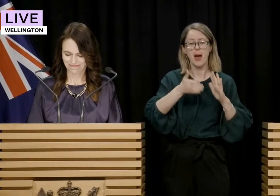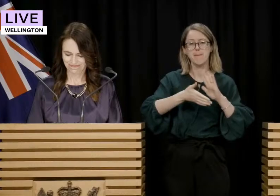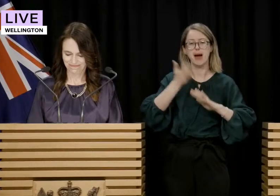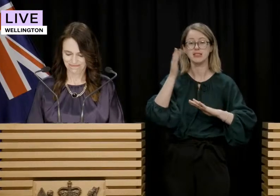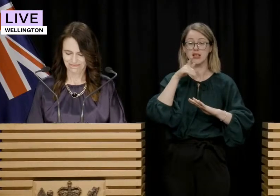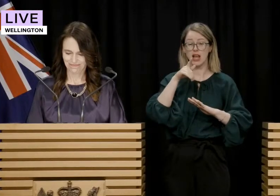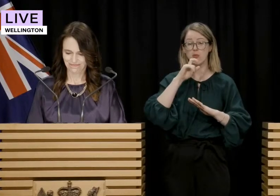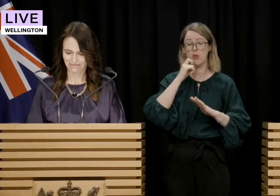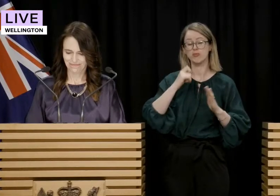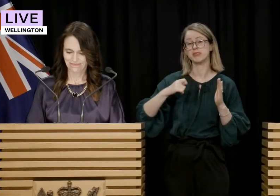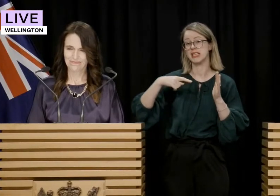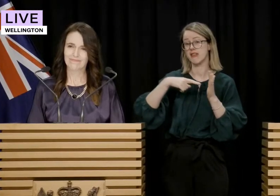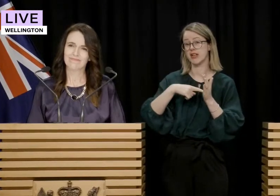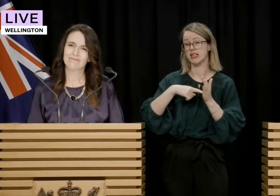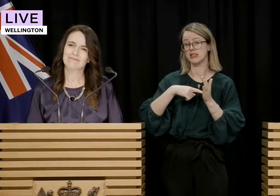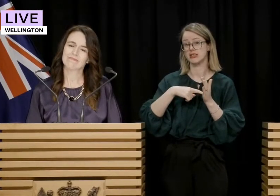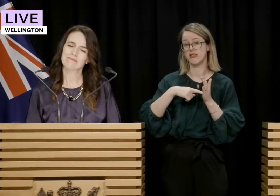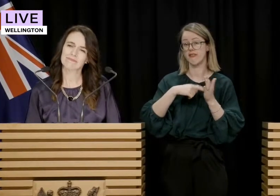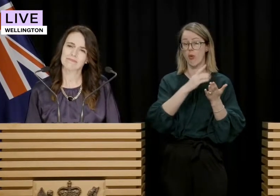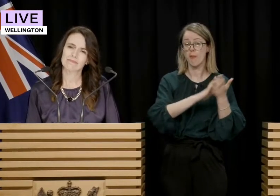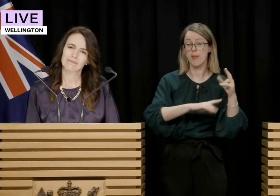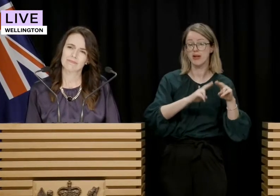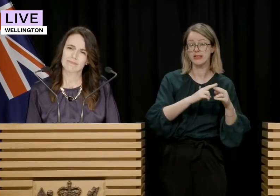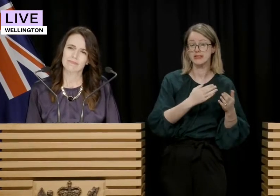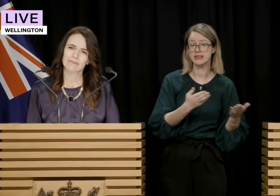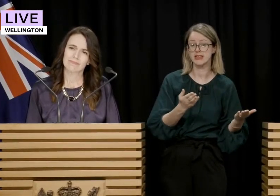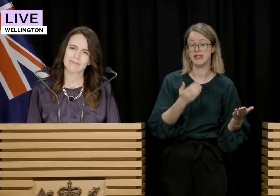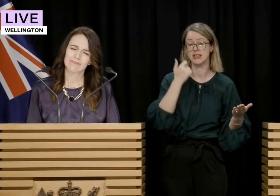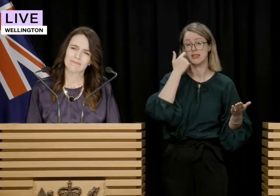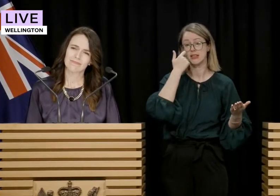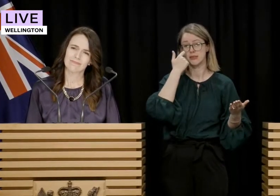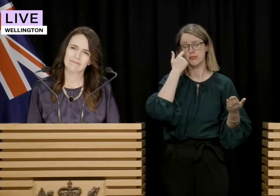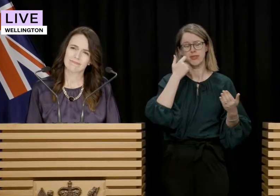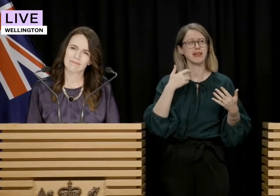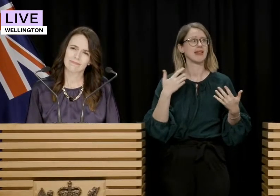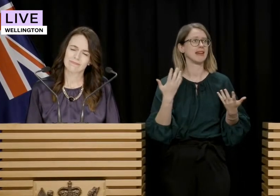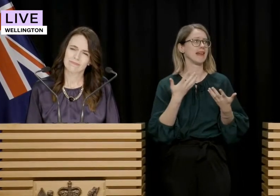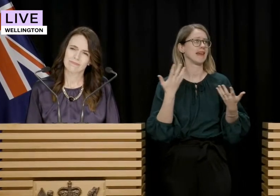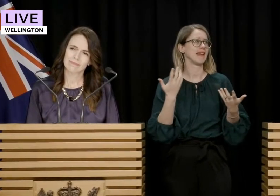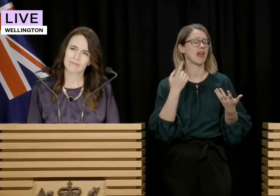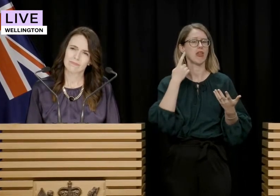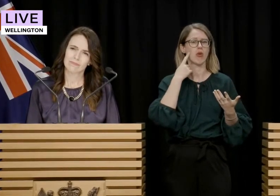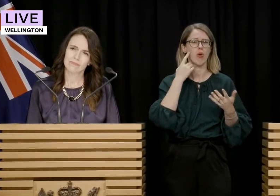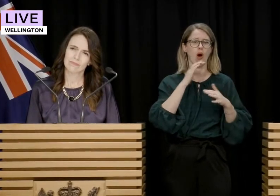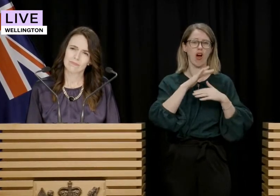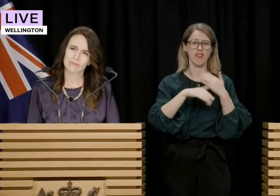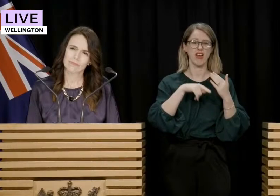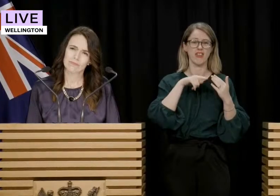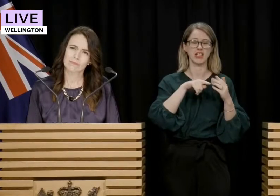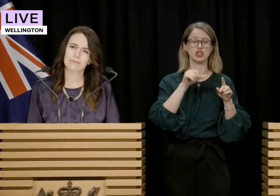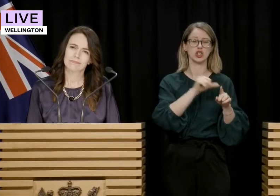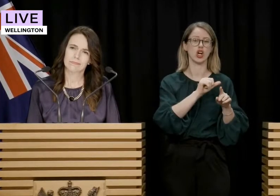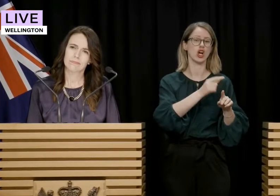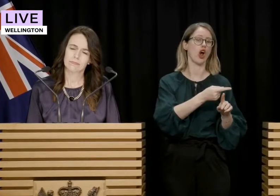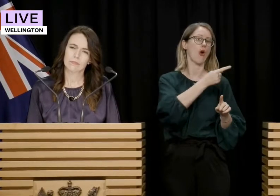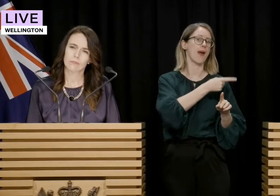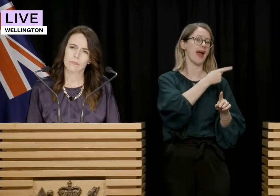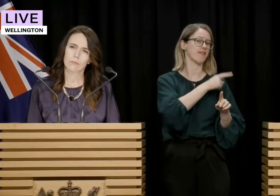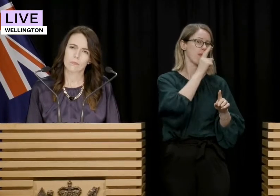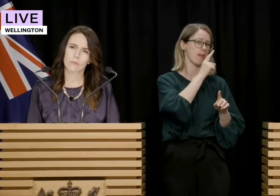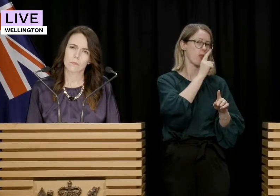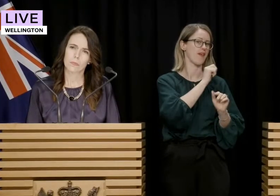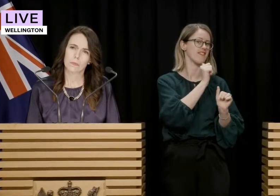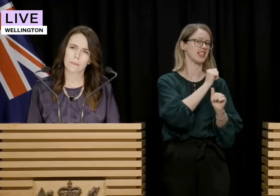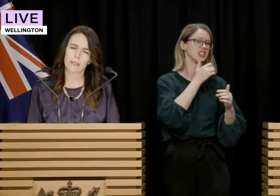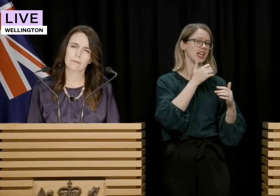how significant will that be for parents? And was there any thought on making that retrospective for people who might be going through